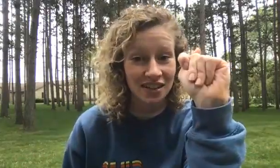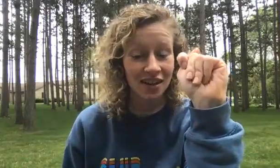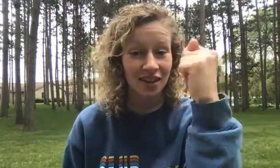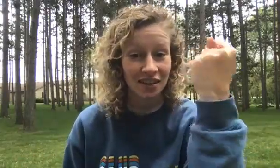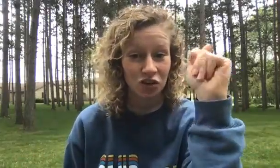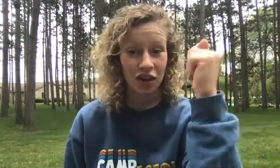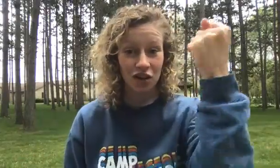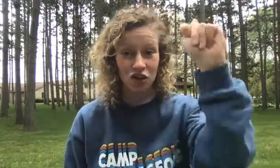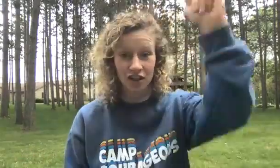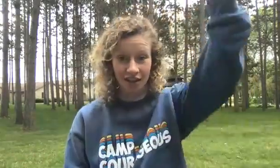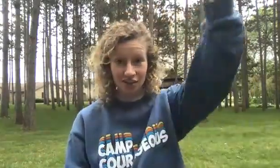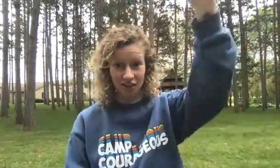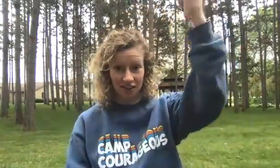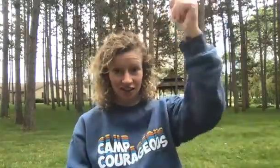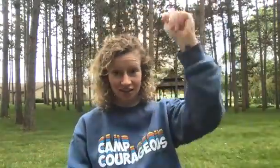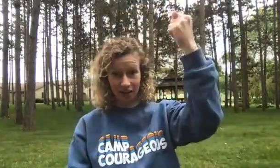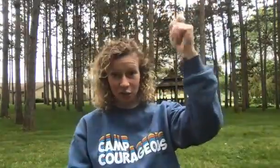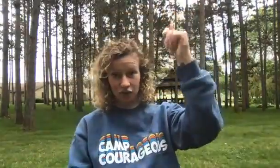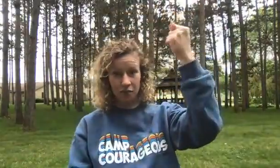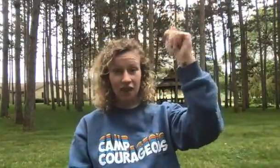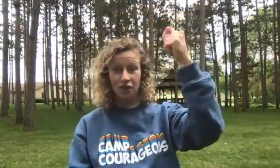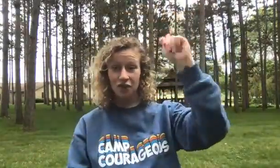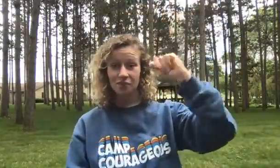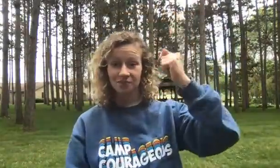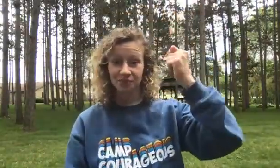and then you kind of shake it. So like this, like I'm going to the bathroom.